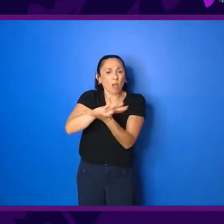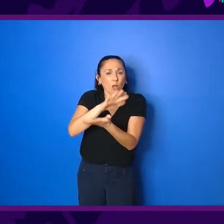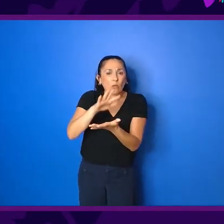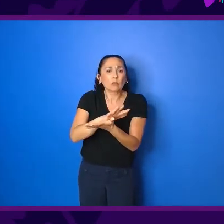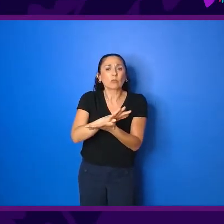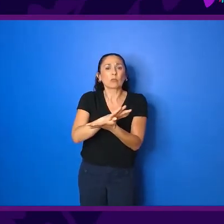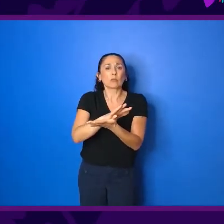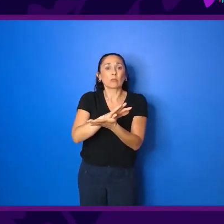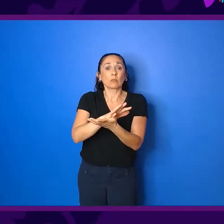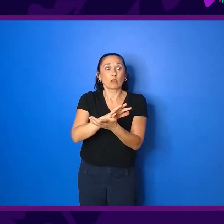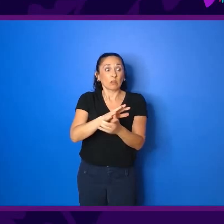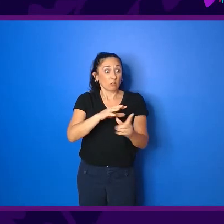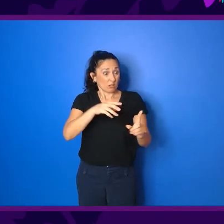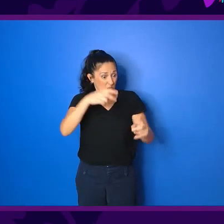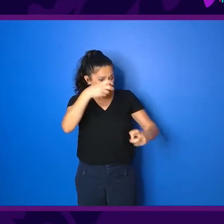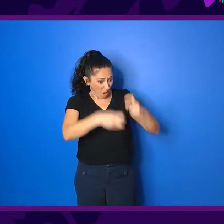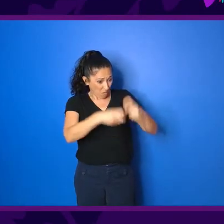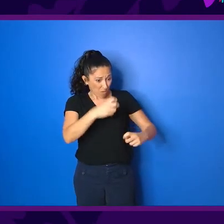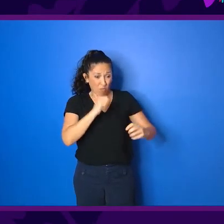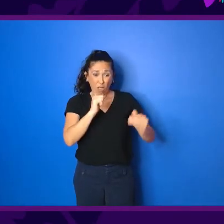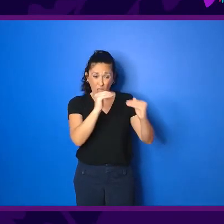on issues of equity,